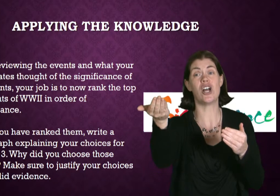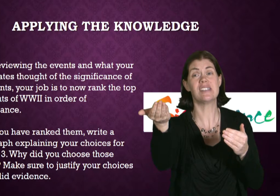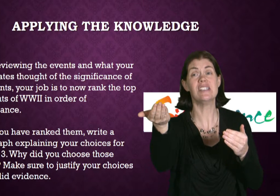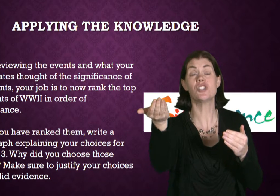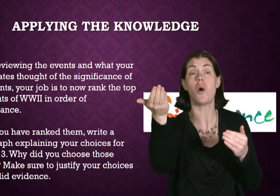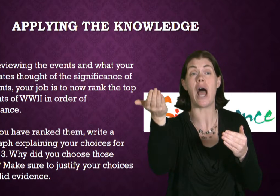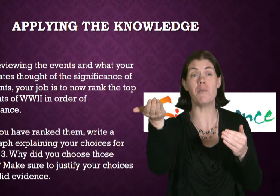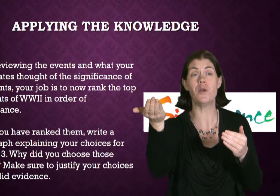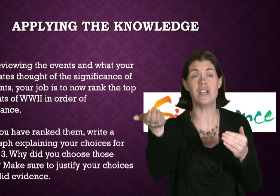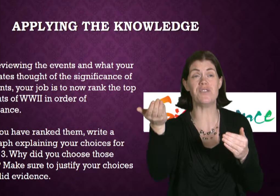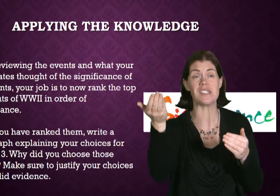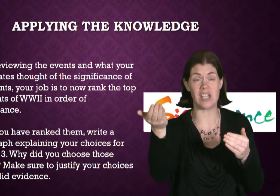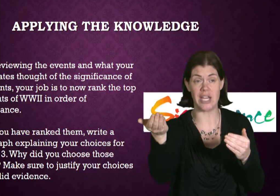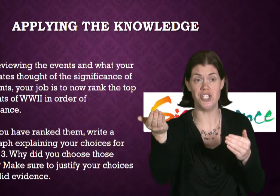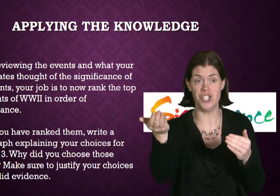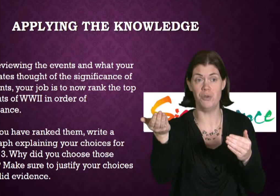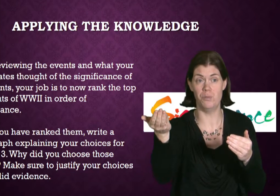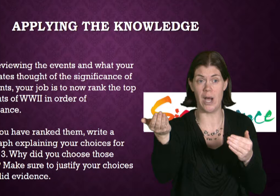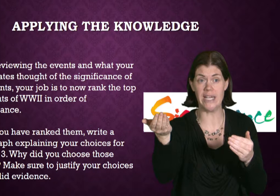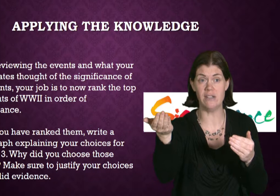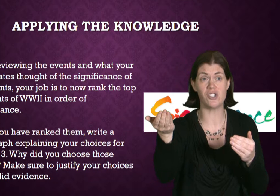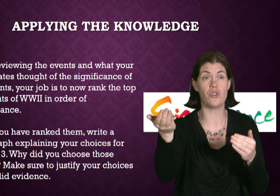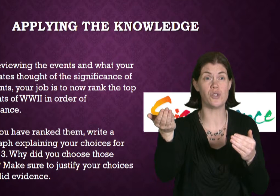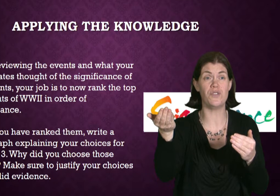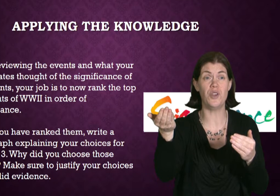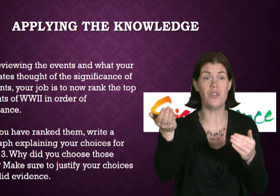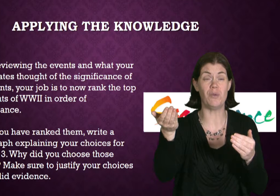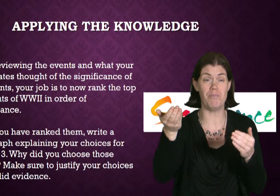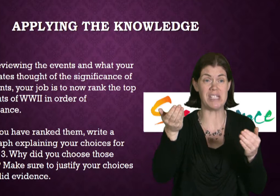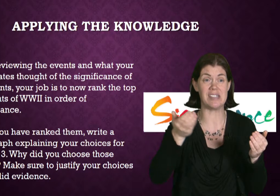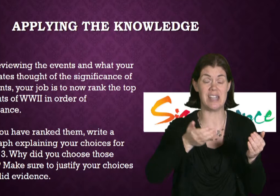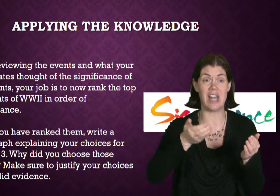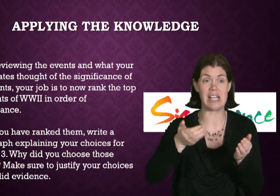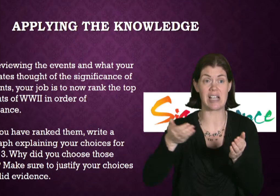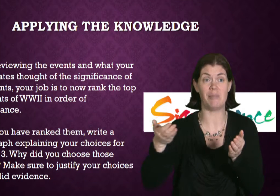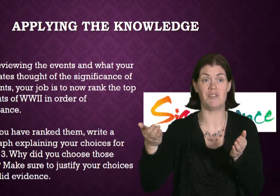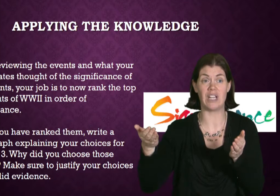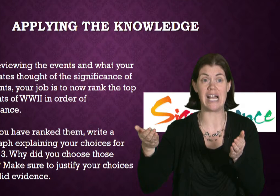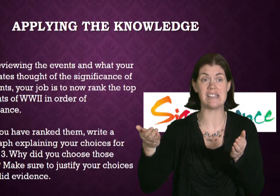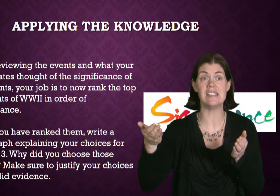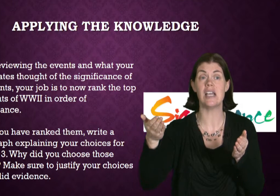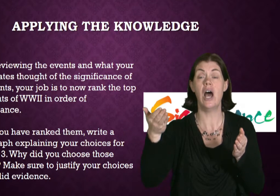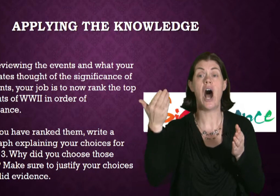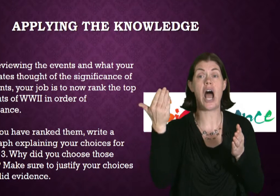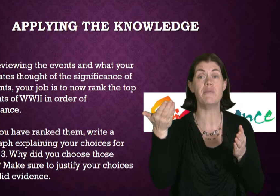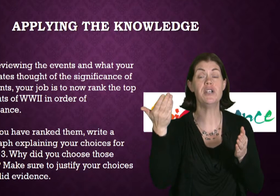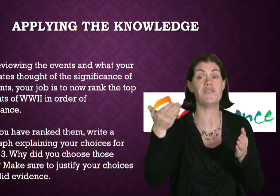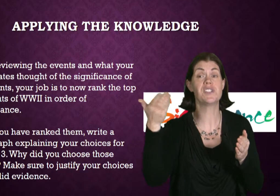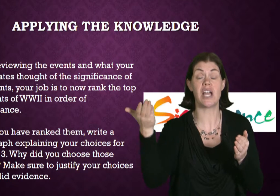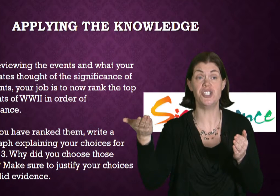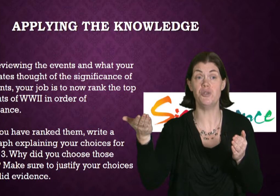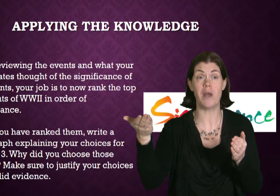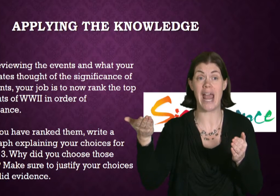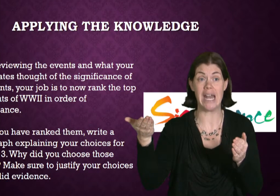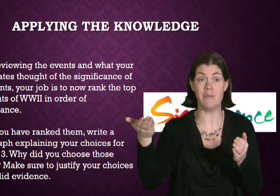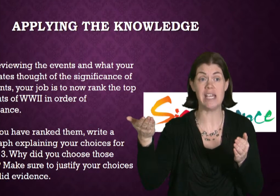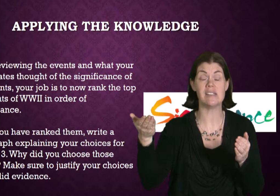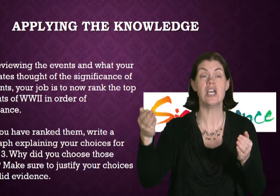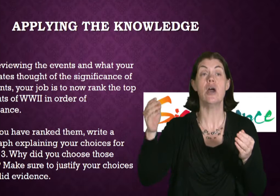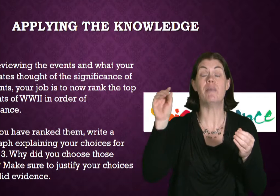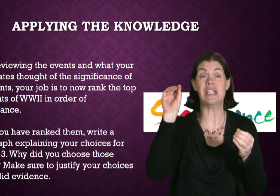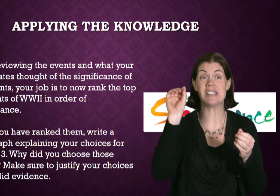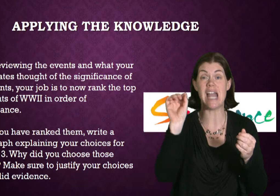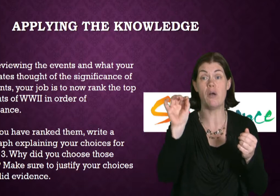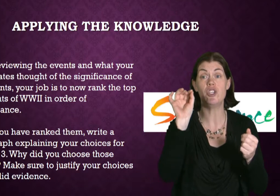outright costed, so I wouldn't have assigned you one. So those of you that missed the last couple of classes, I wouldn't have signed you one